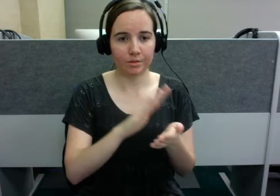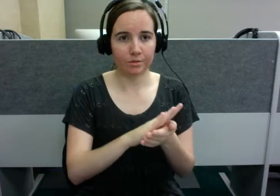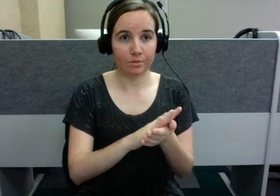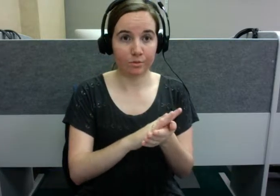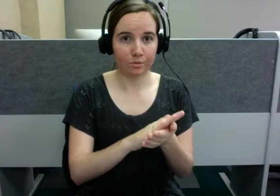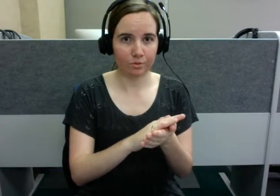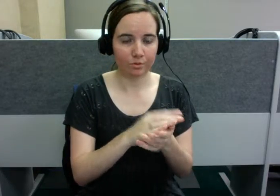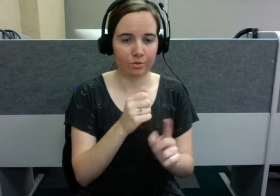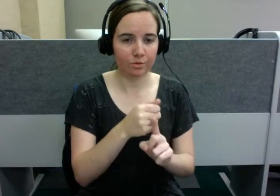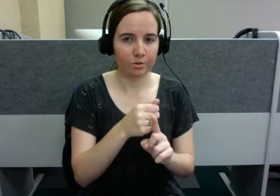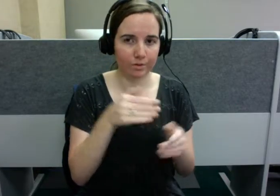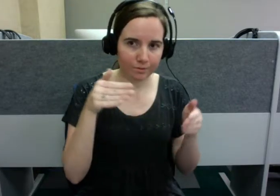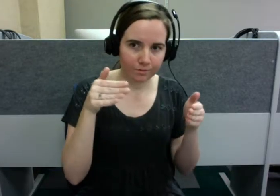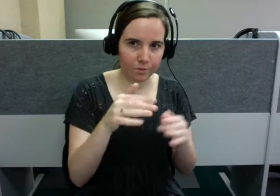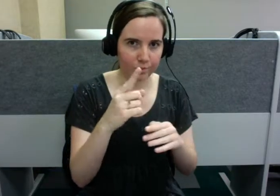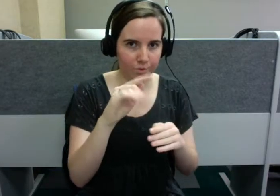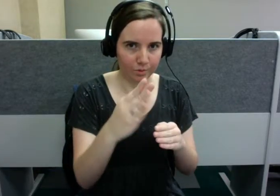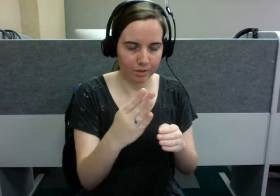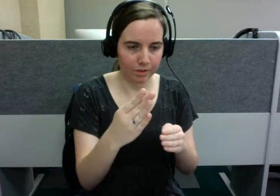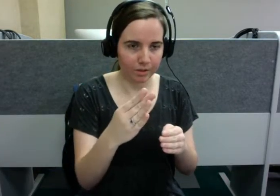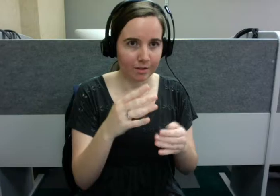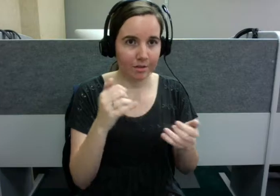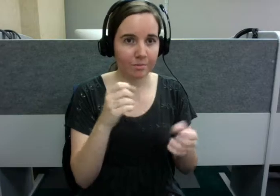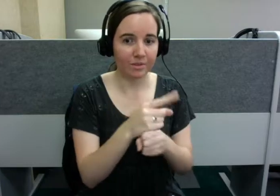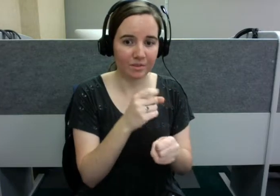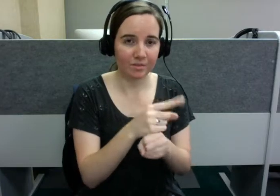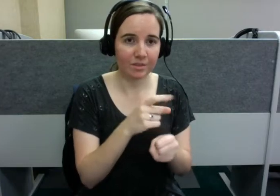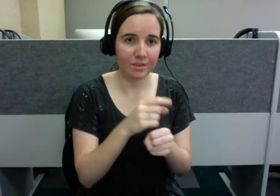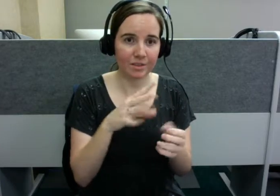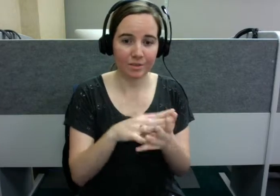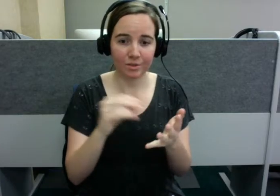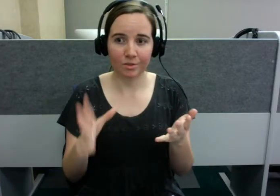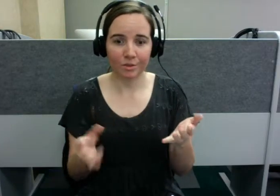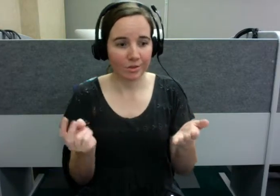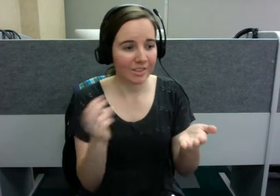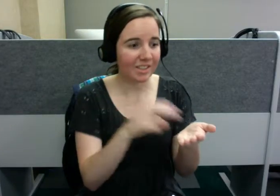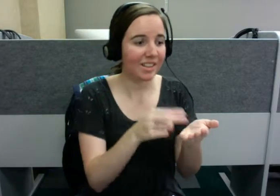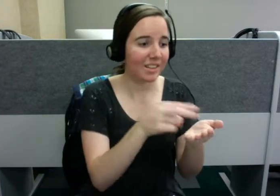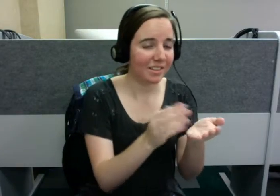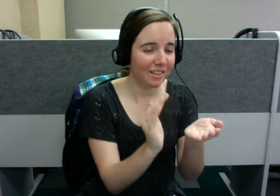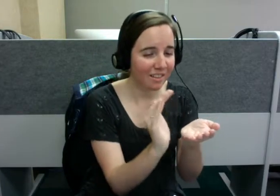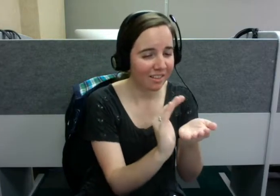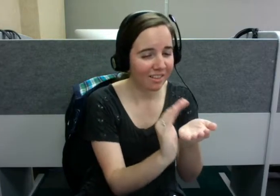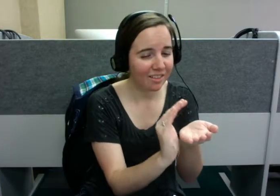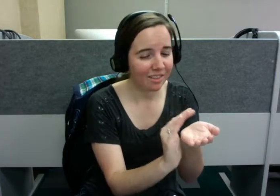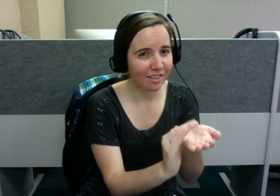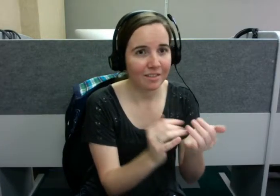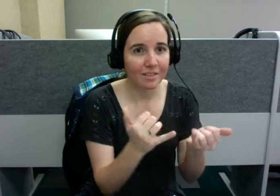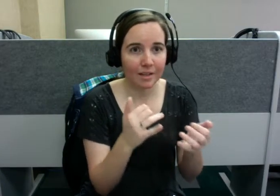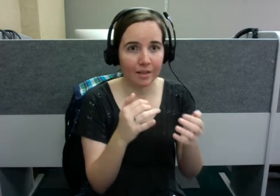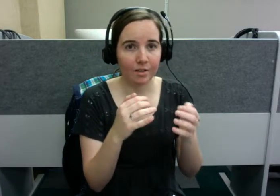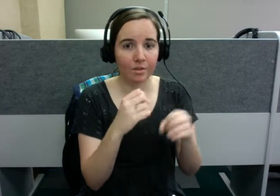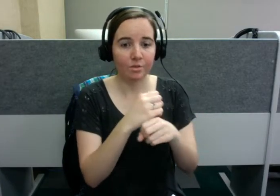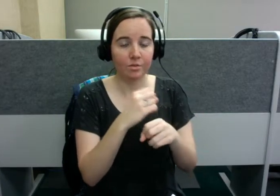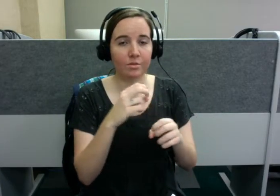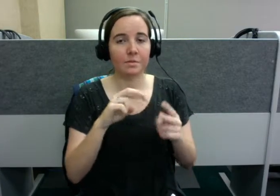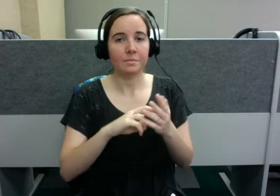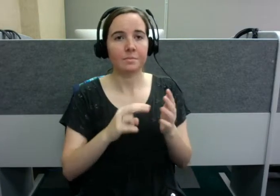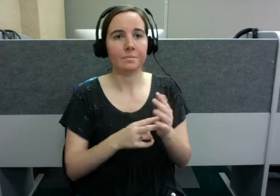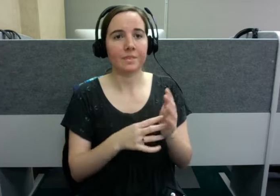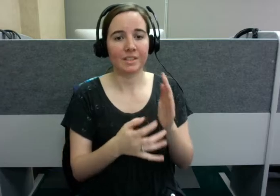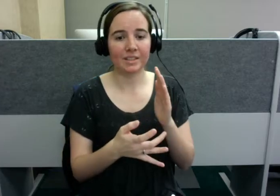fewer electricians, fewer carpenters, fewer plumbers, fewer welders, fewer pipe fitters, fewer steam